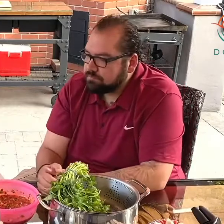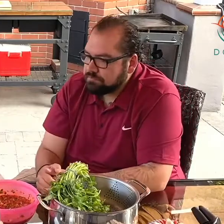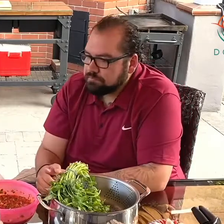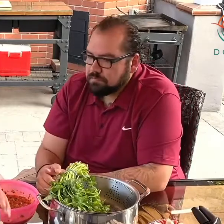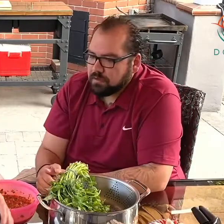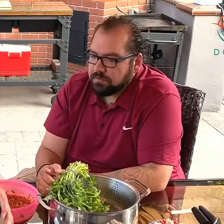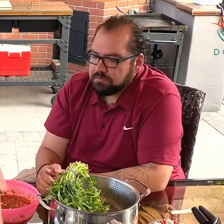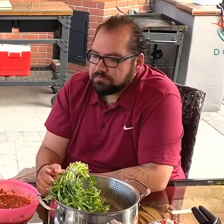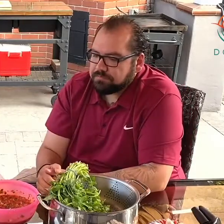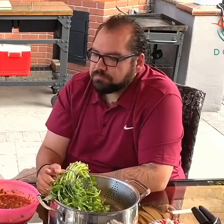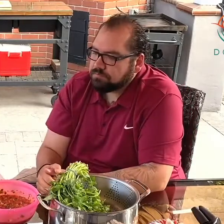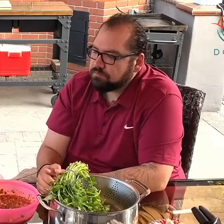Father will demonstrate.